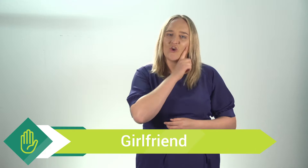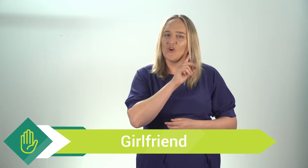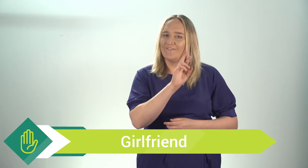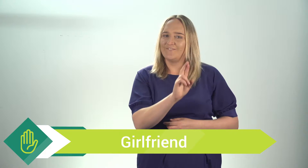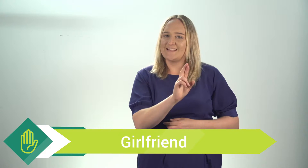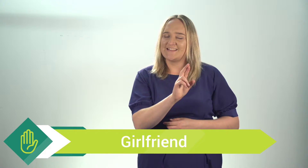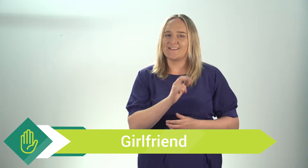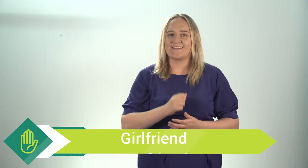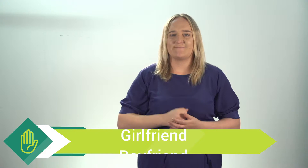Girlfriend.